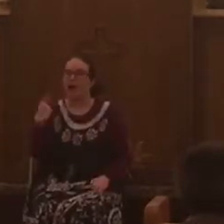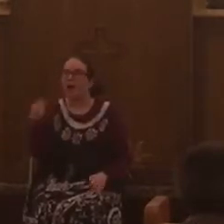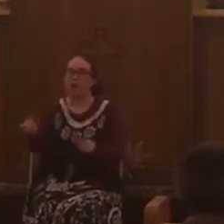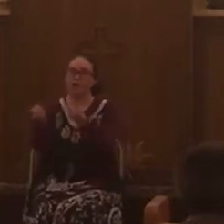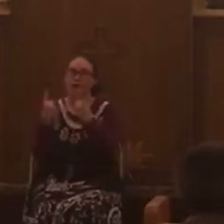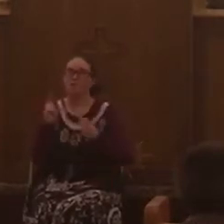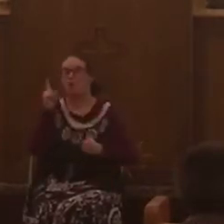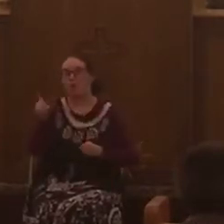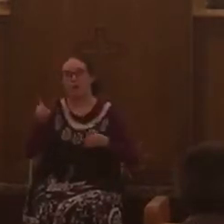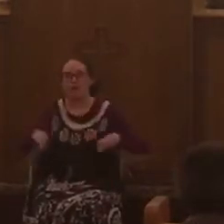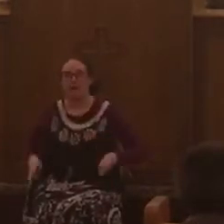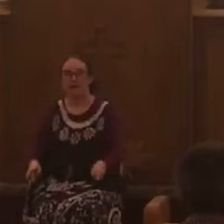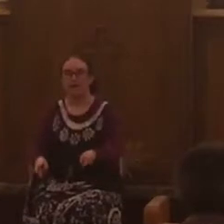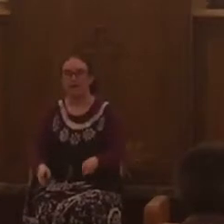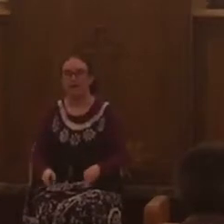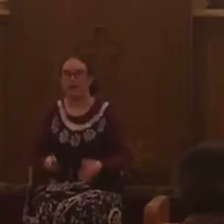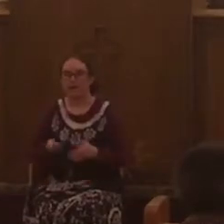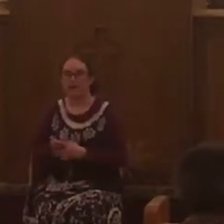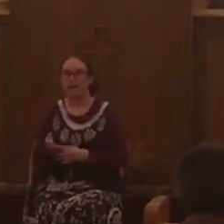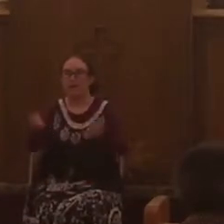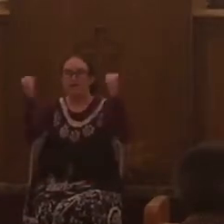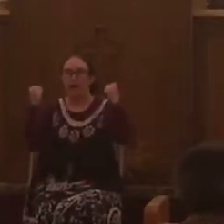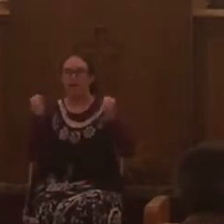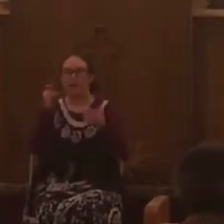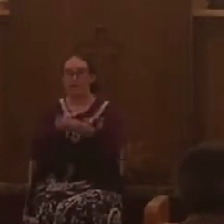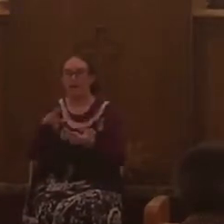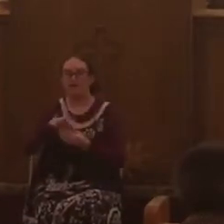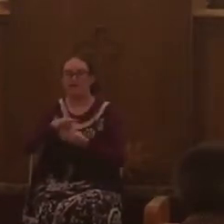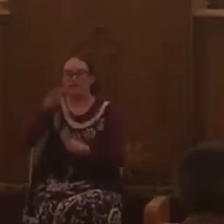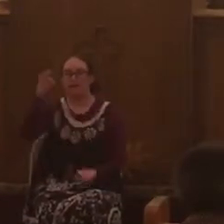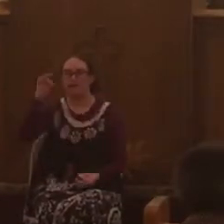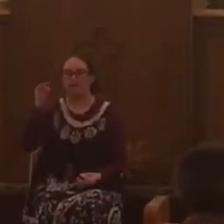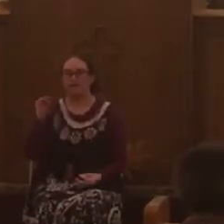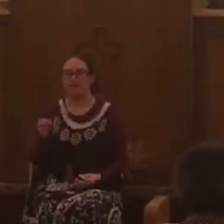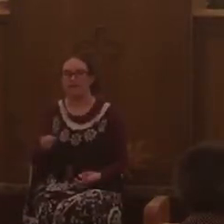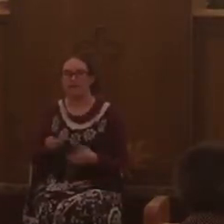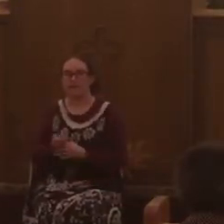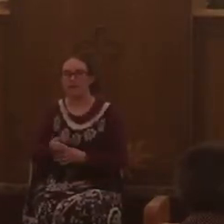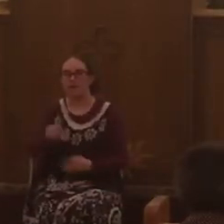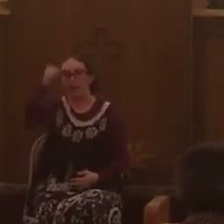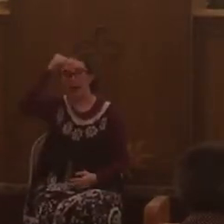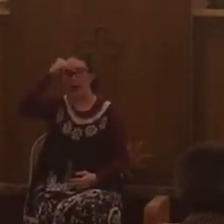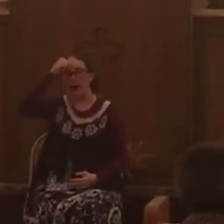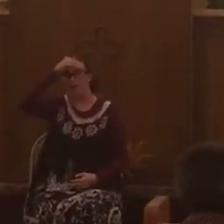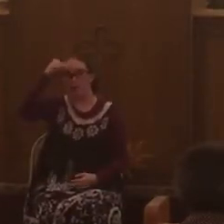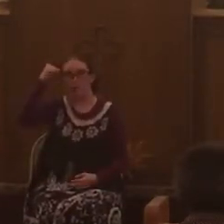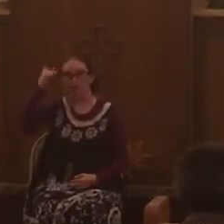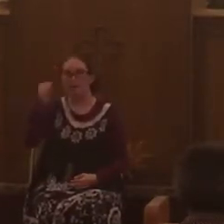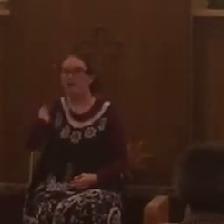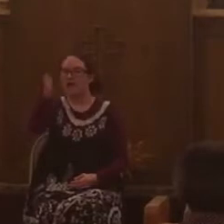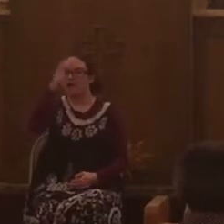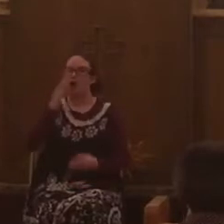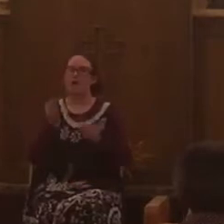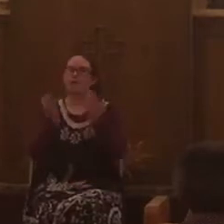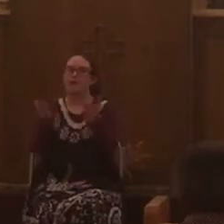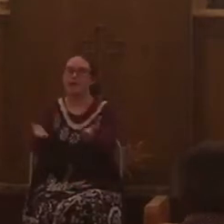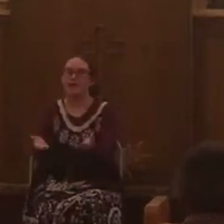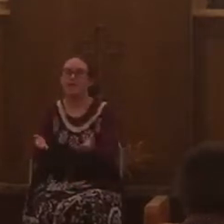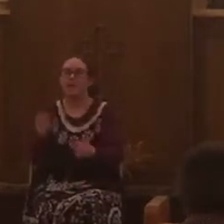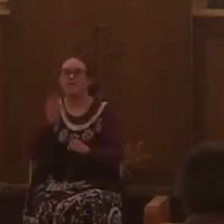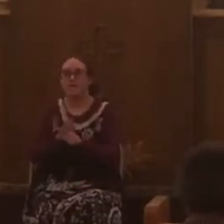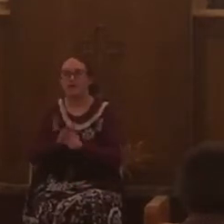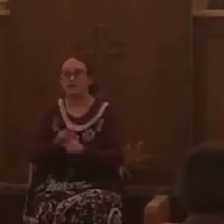you. Yes. Oh, you don't receive it before. You don't receive it shaking a preacher's hand. You can't even sign a church roll and get